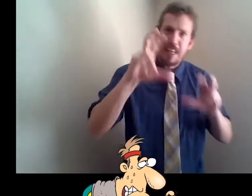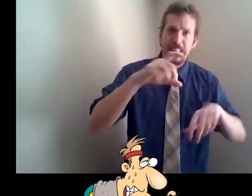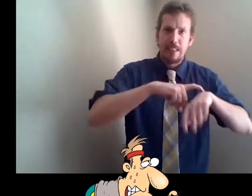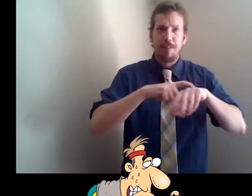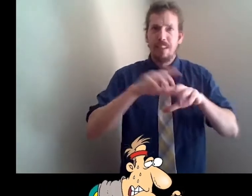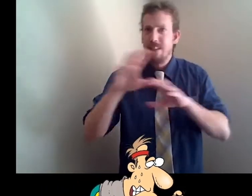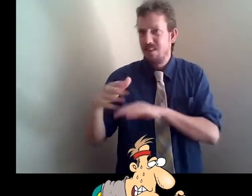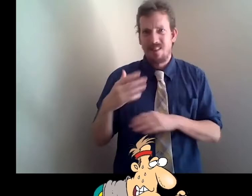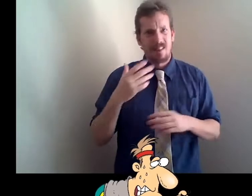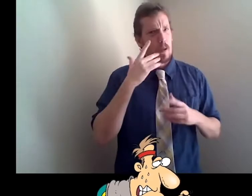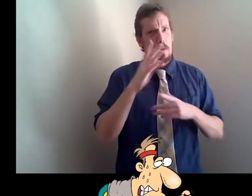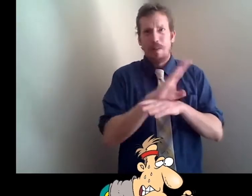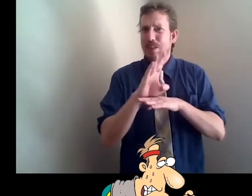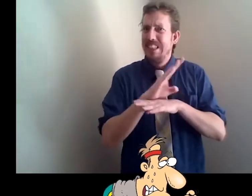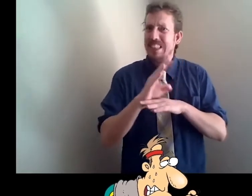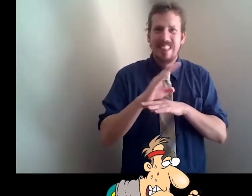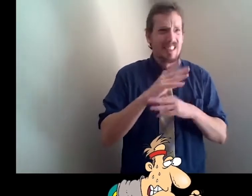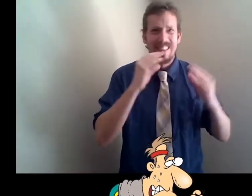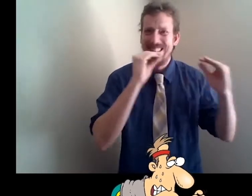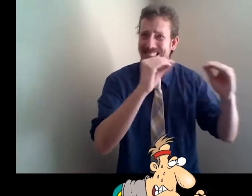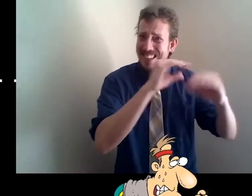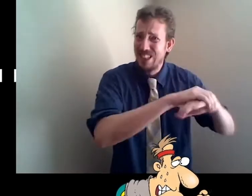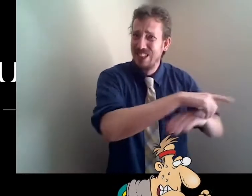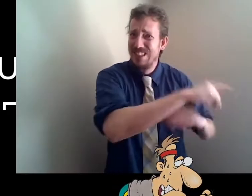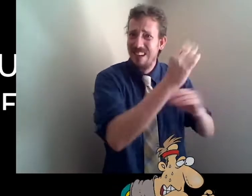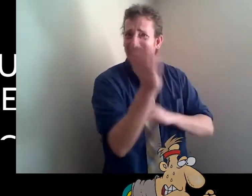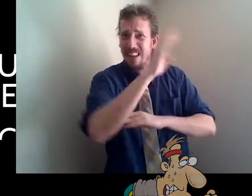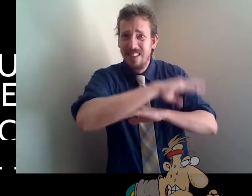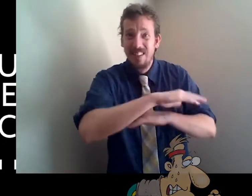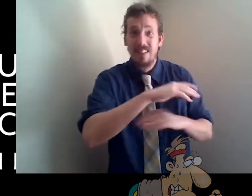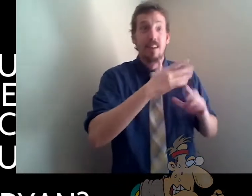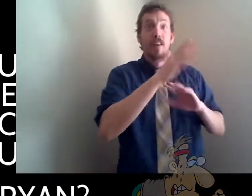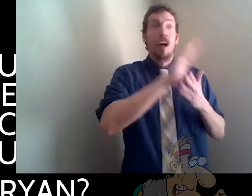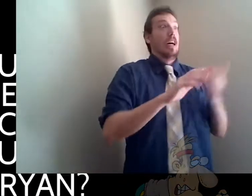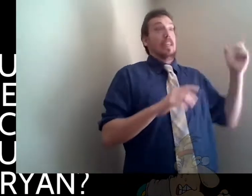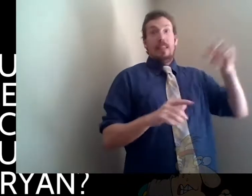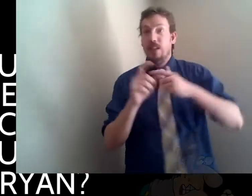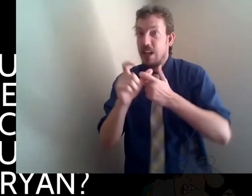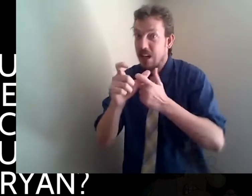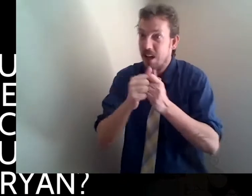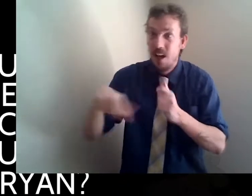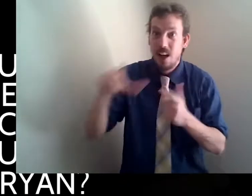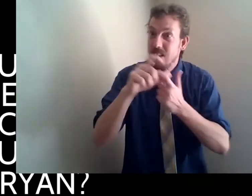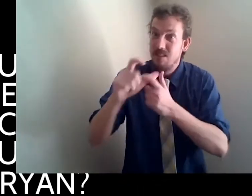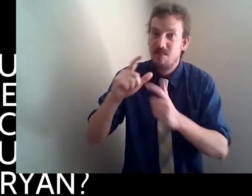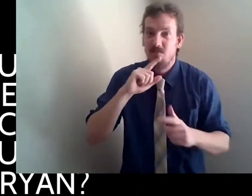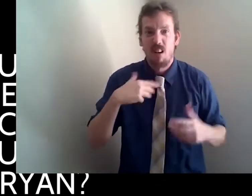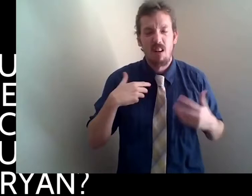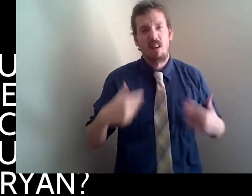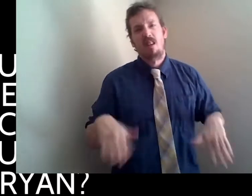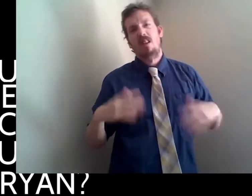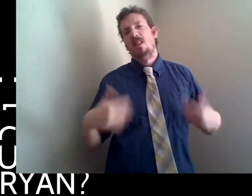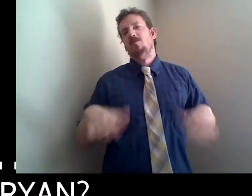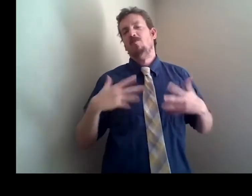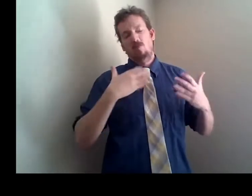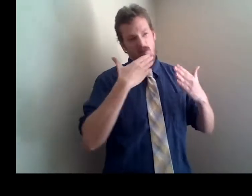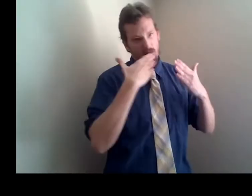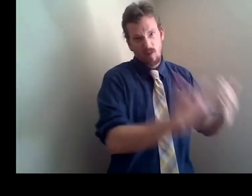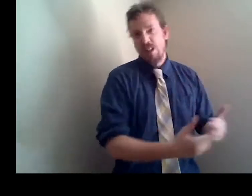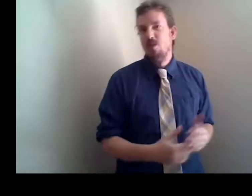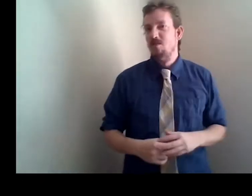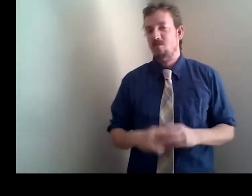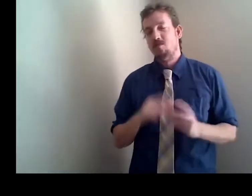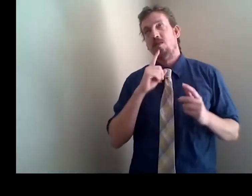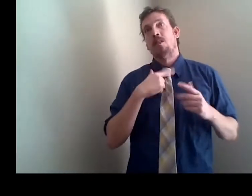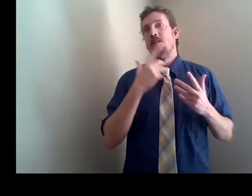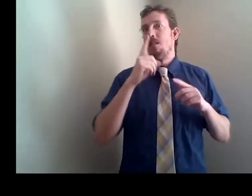shape. But hey, thank you, Colton, for investing your time, even on a busy work schedule, teaching English during the day and